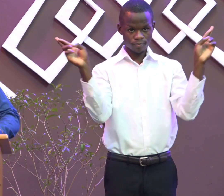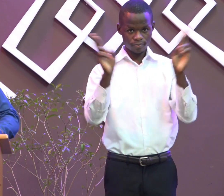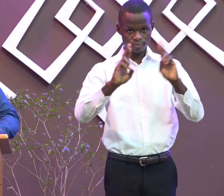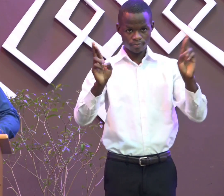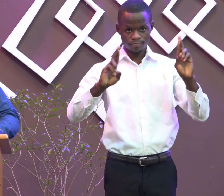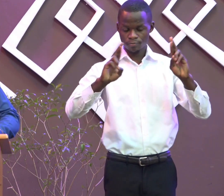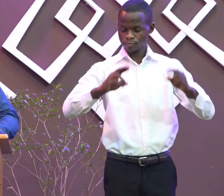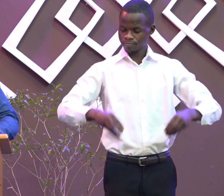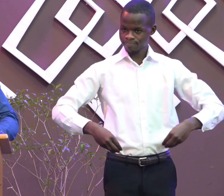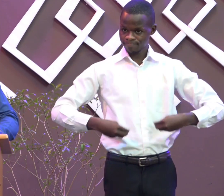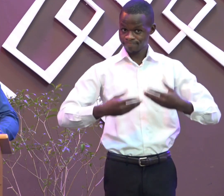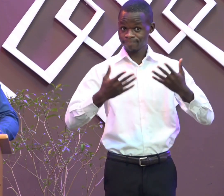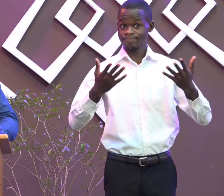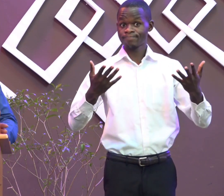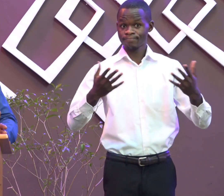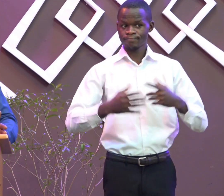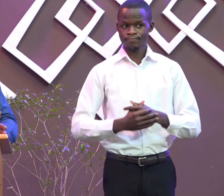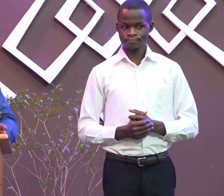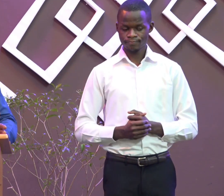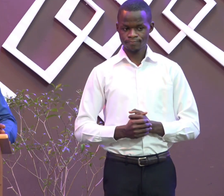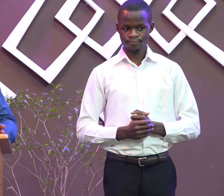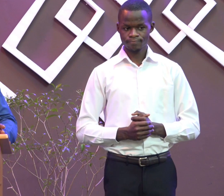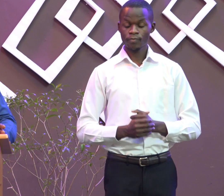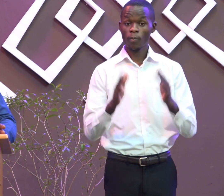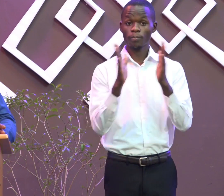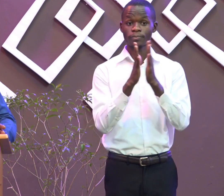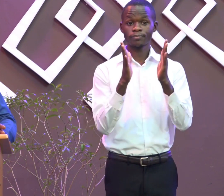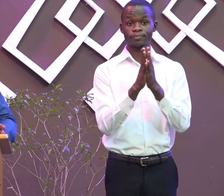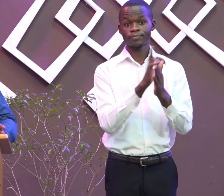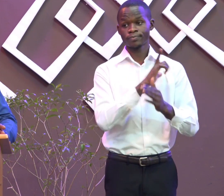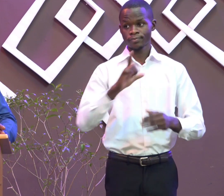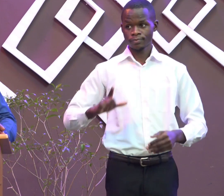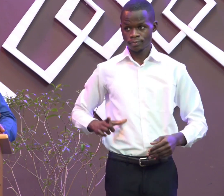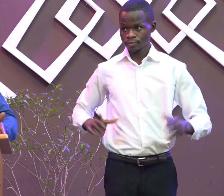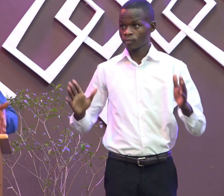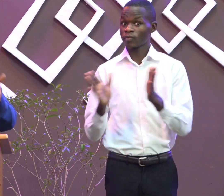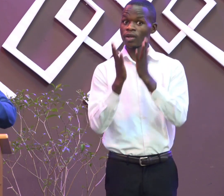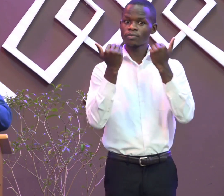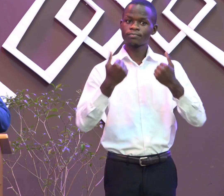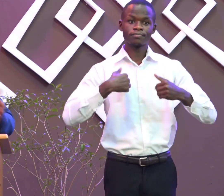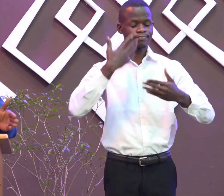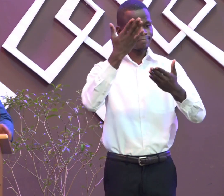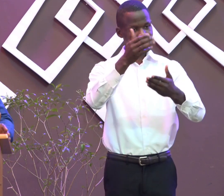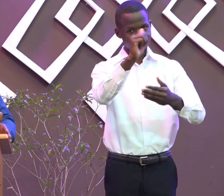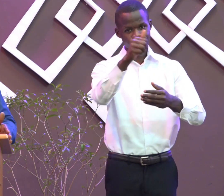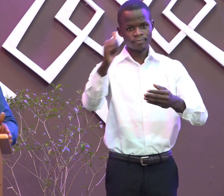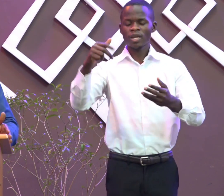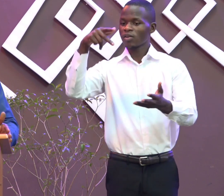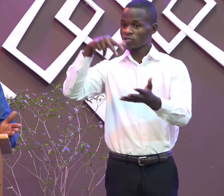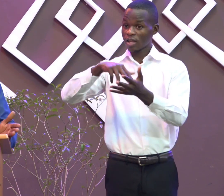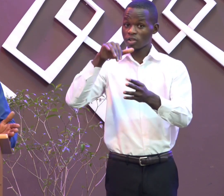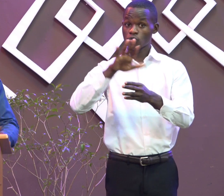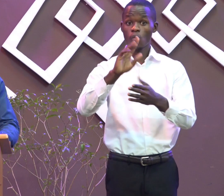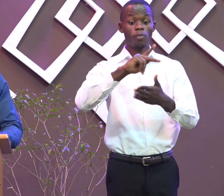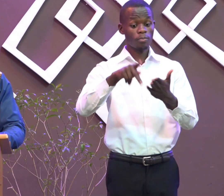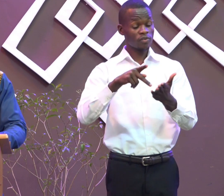released. So ketegese katika sobolo kutebwa. Yesu yebazibwe. Amen. No retro buli muntu yimirira mu kifocho. So